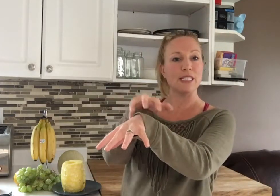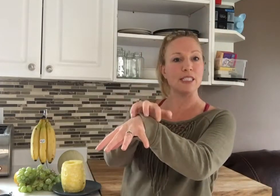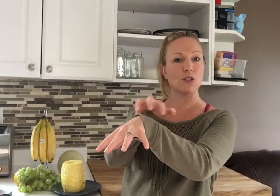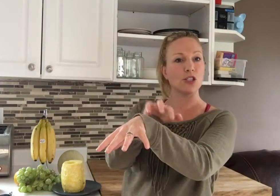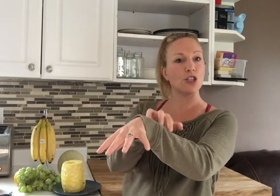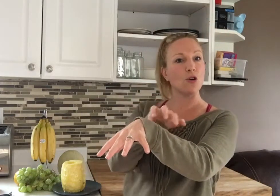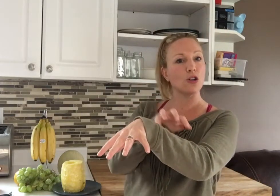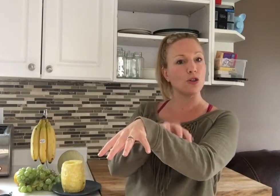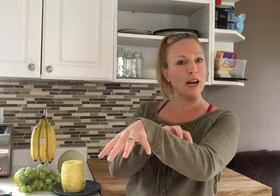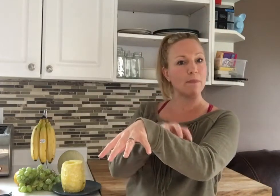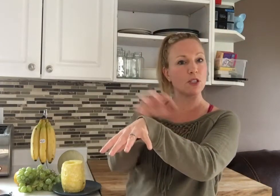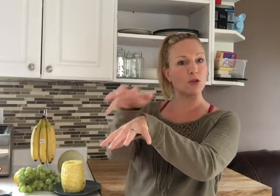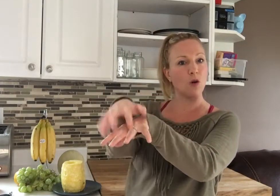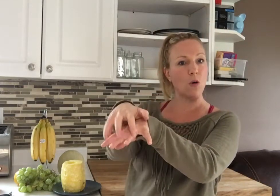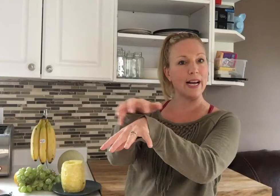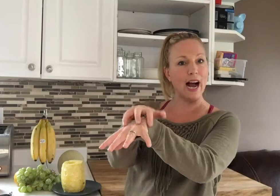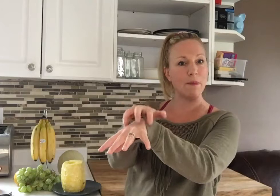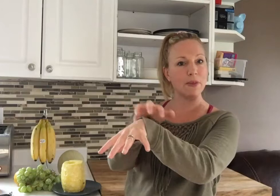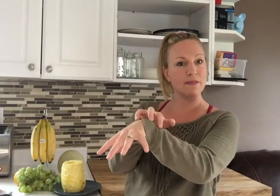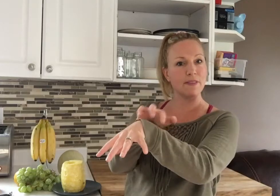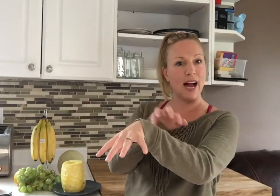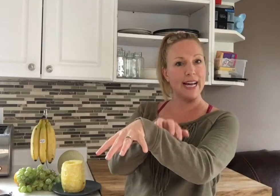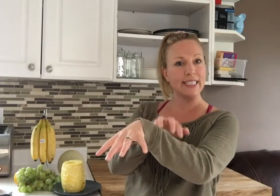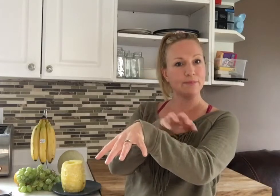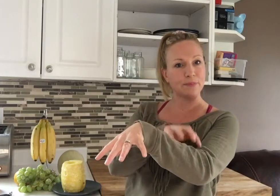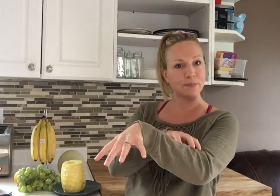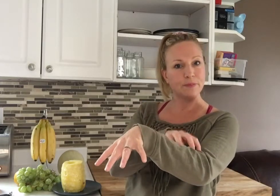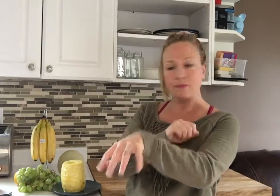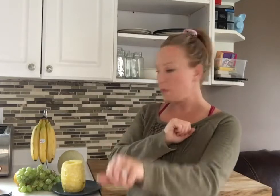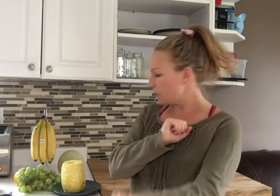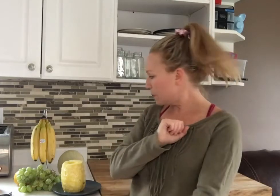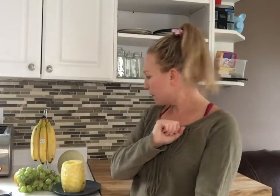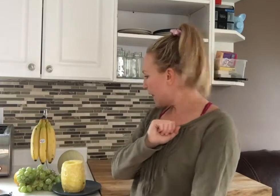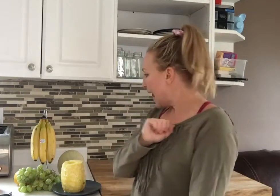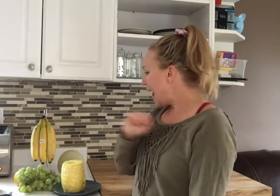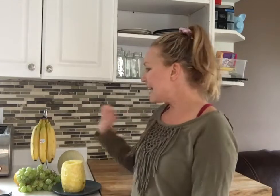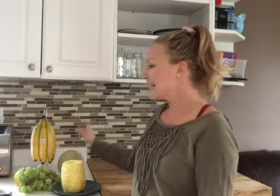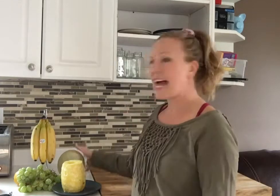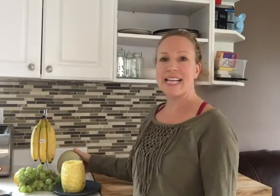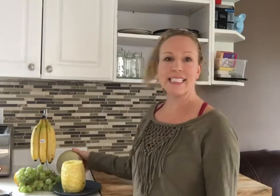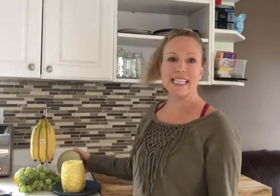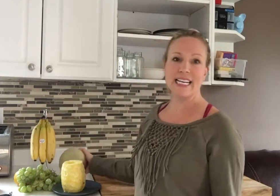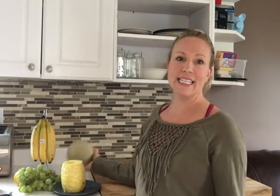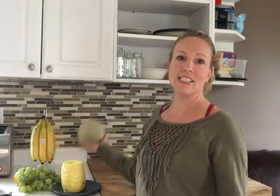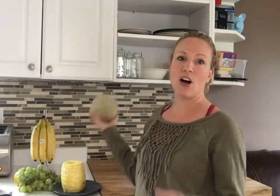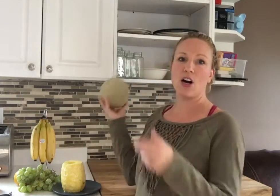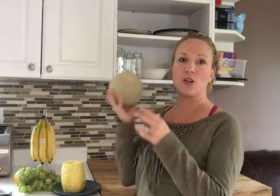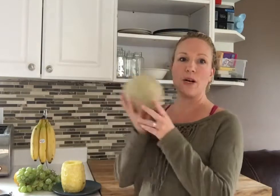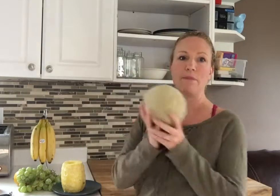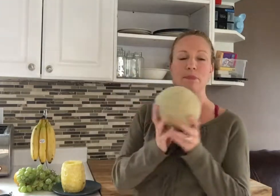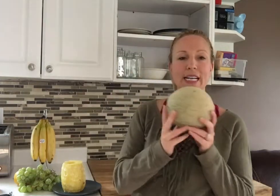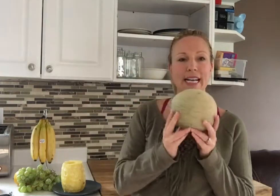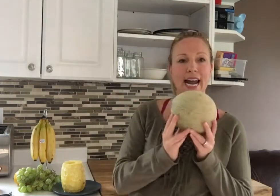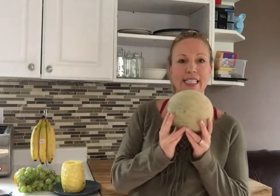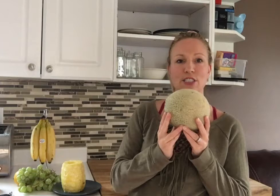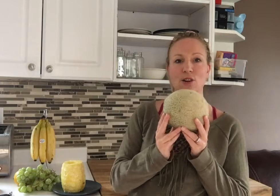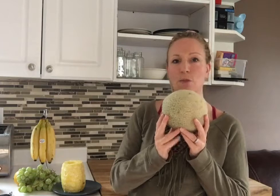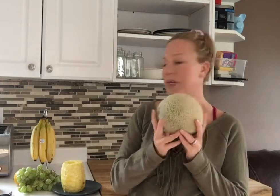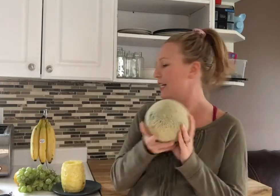So you show the grapes growing up the vine. And lastly is our great big cantaloupe